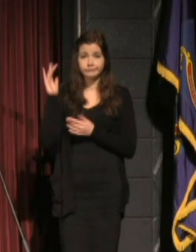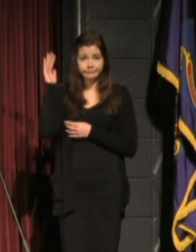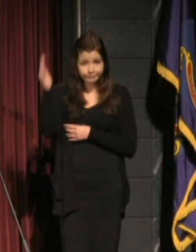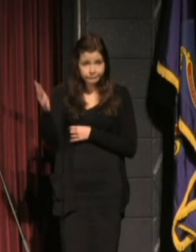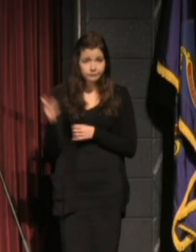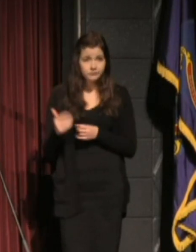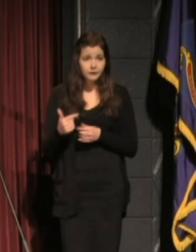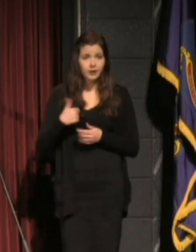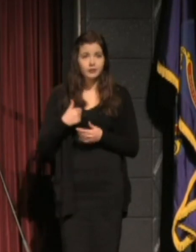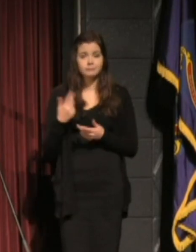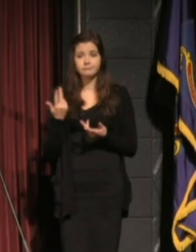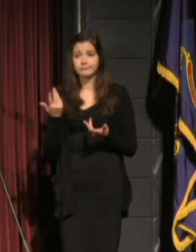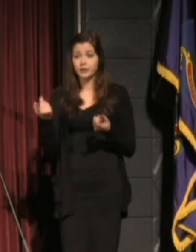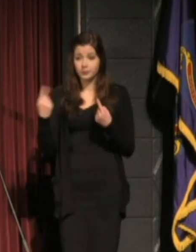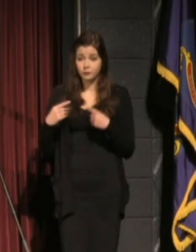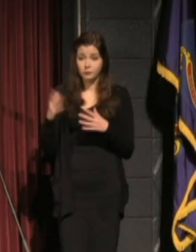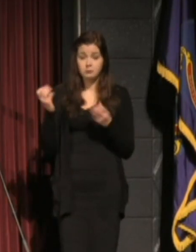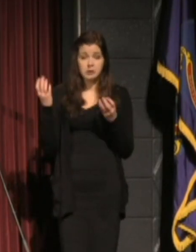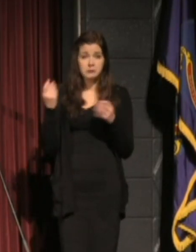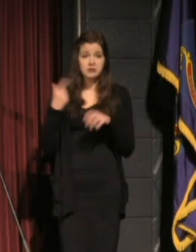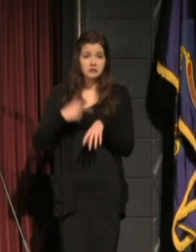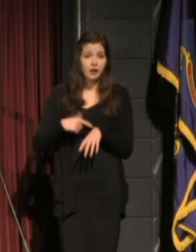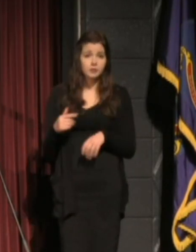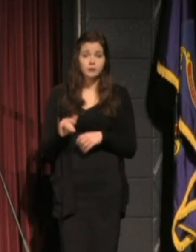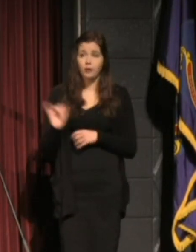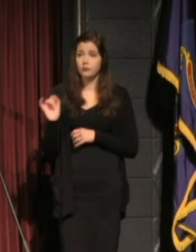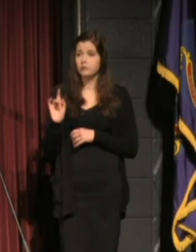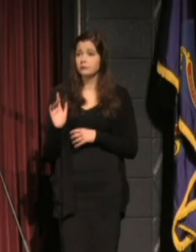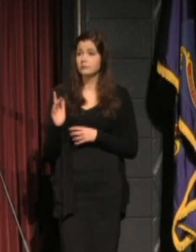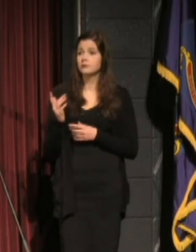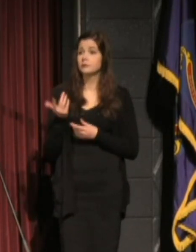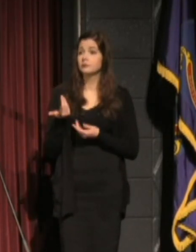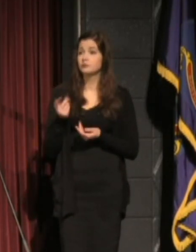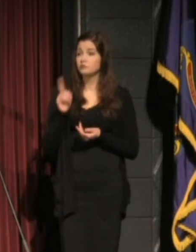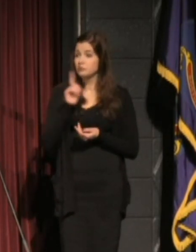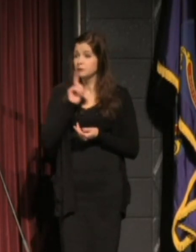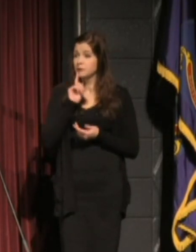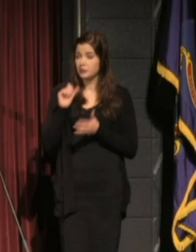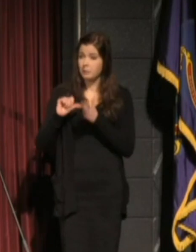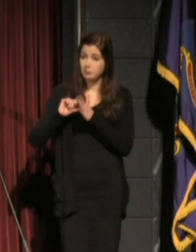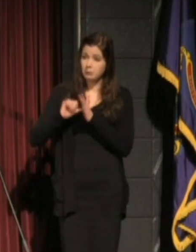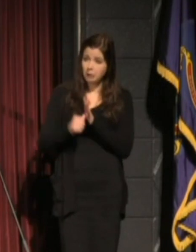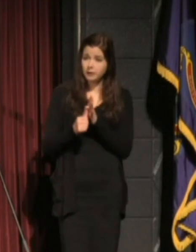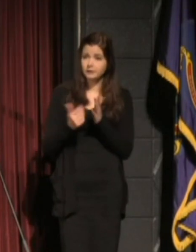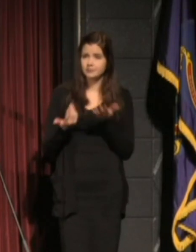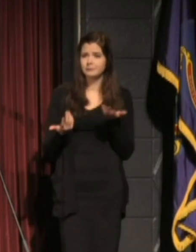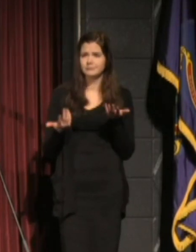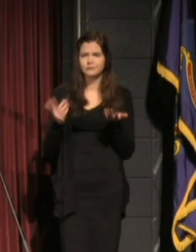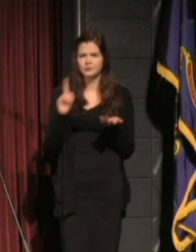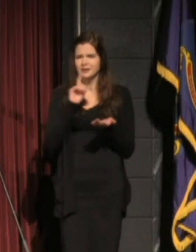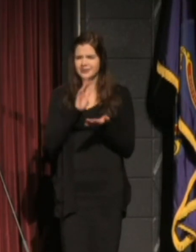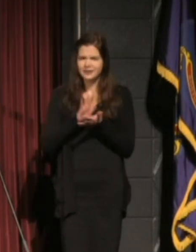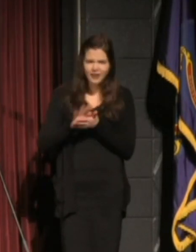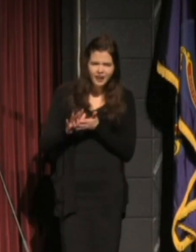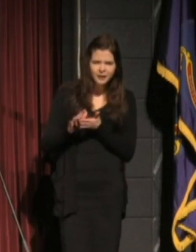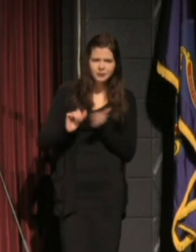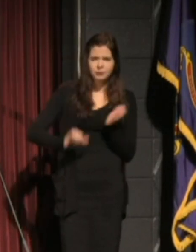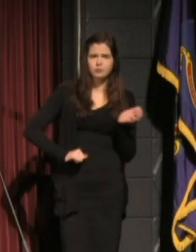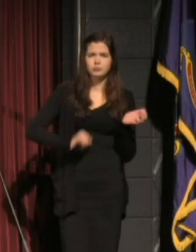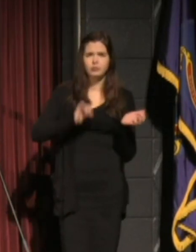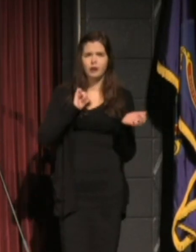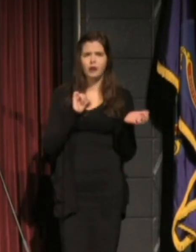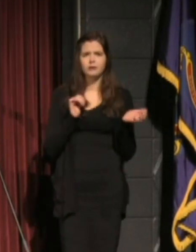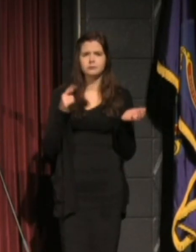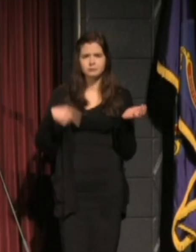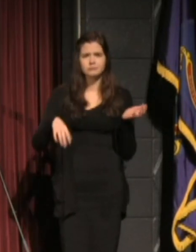I visited your campus many times, and I'm always so impressed with how well-kept it is and the pride that people have in